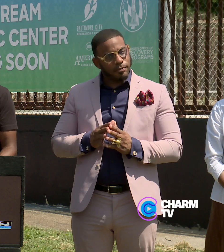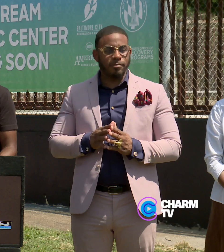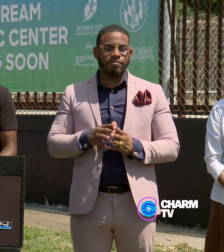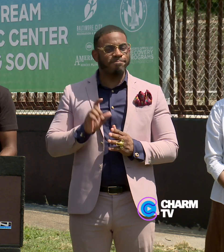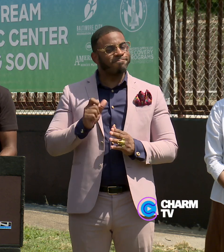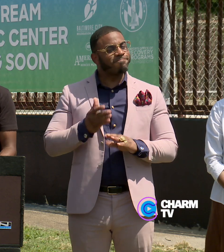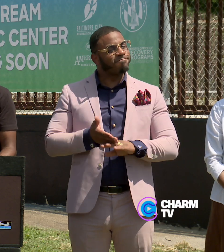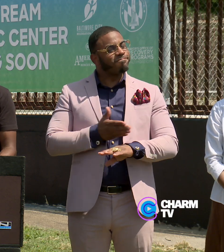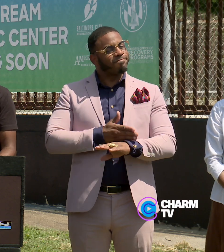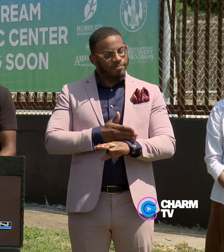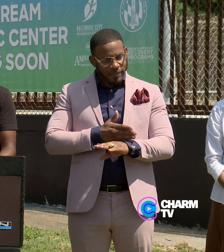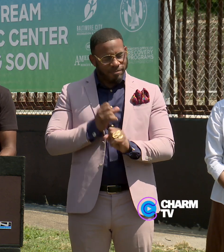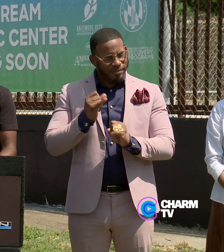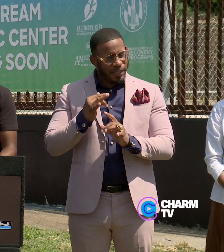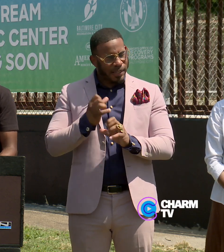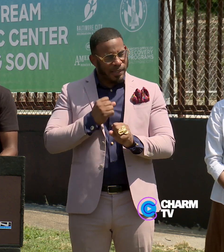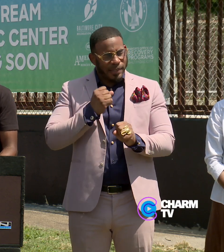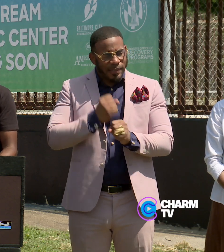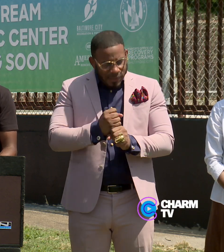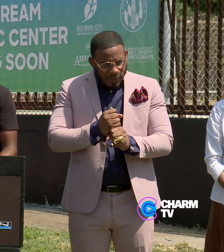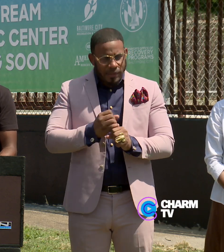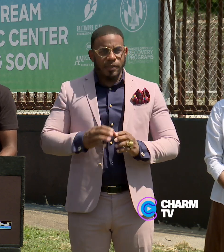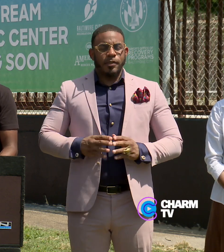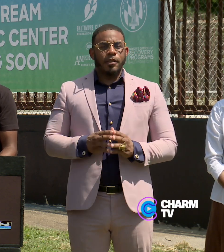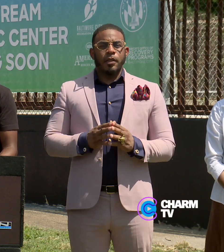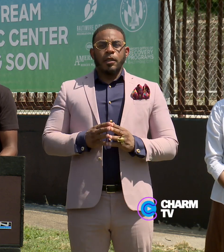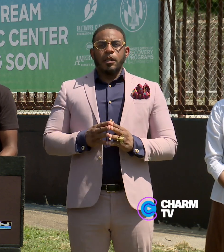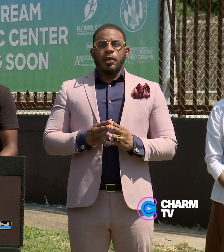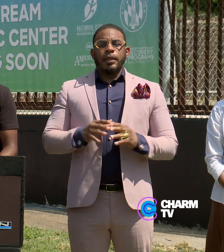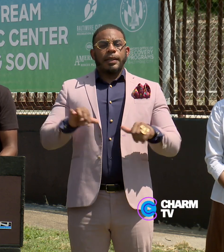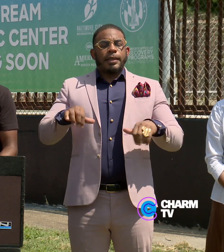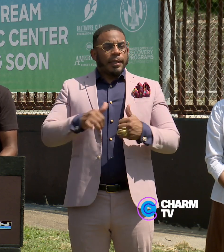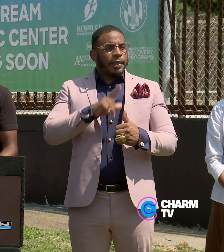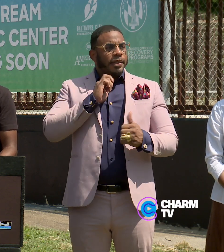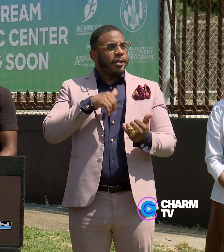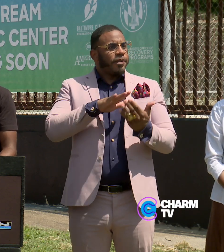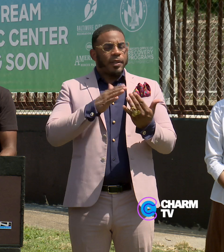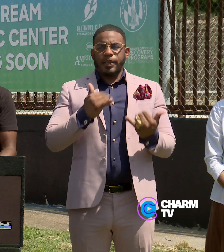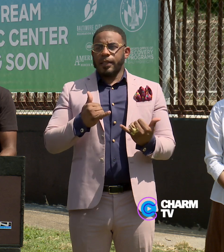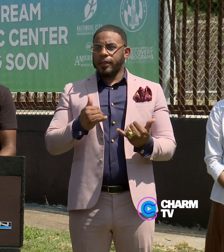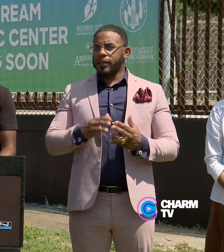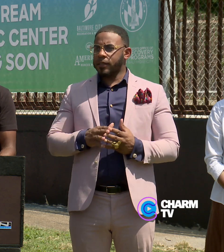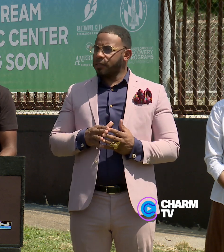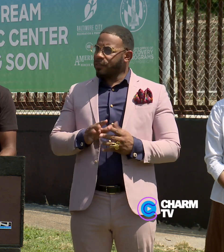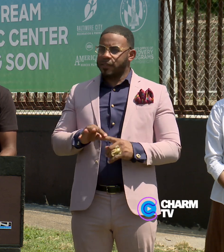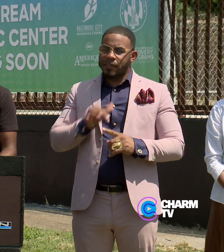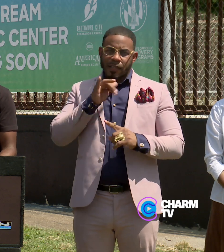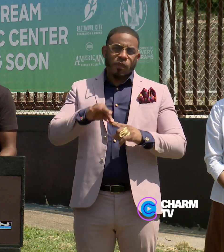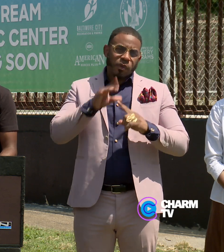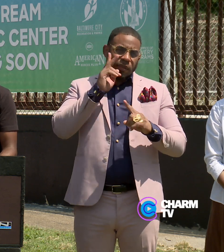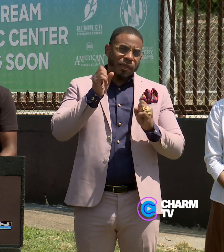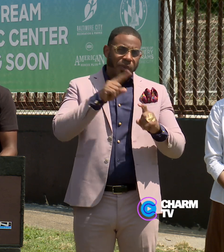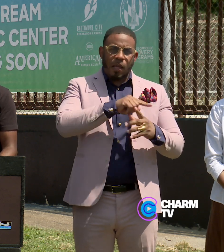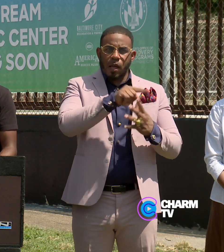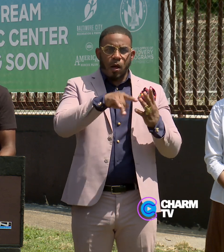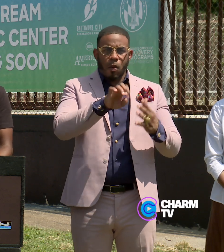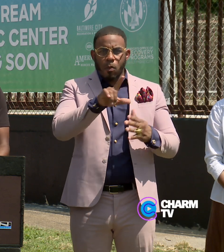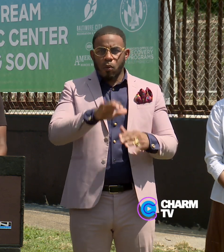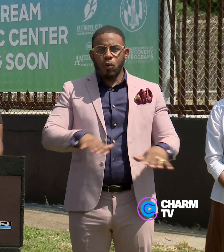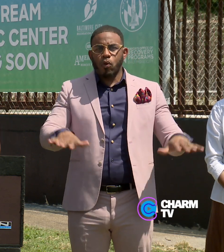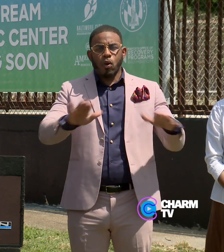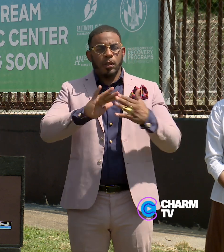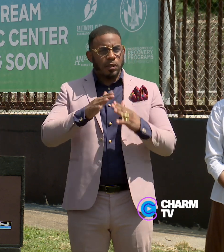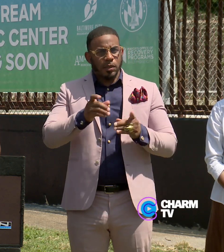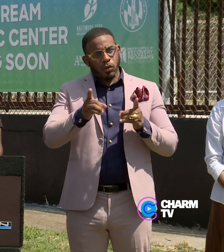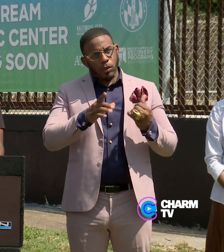has needed updates for years and years and years. The challenges faced at this pool aren't unique. We've seen so many pools across the